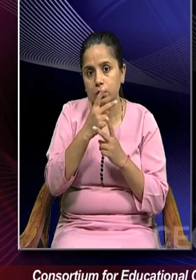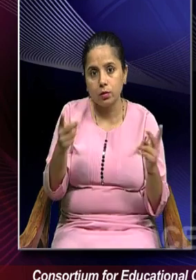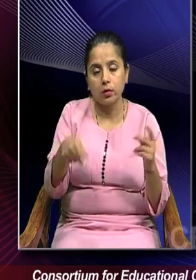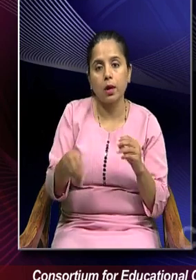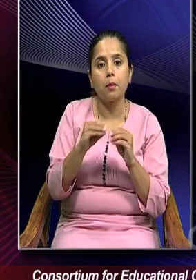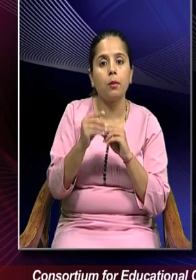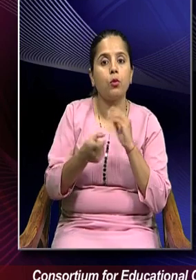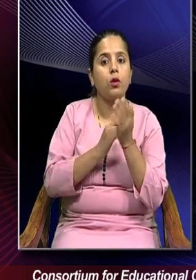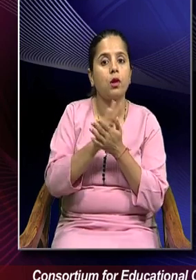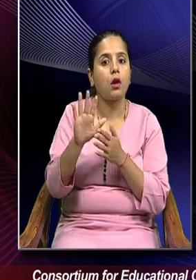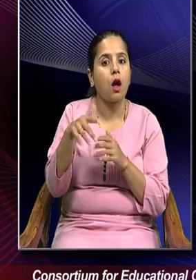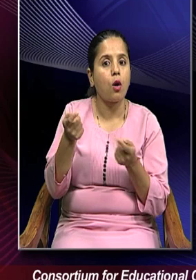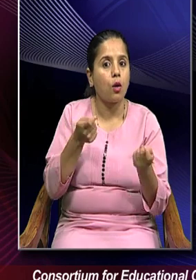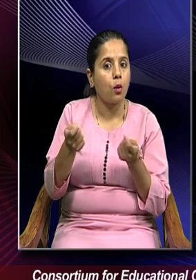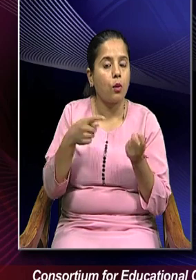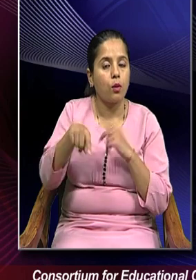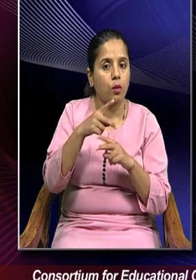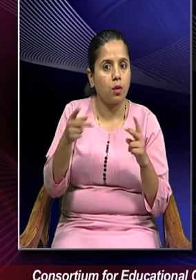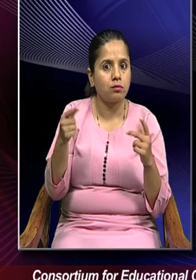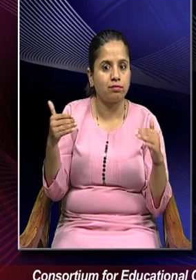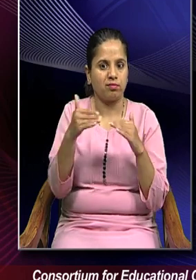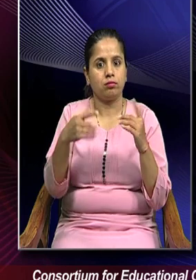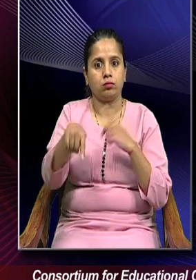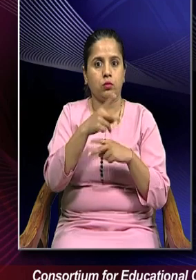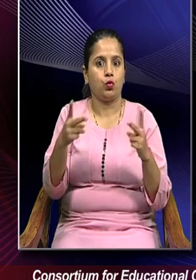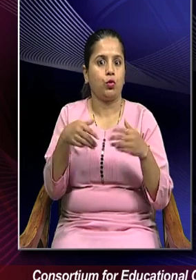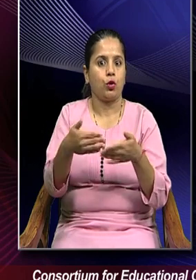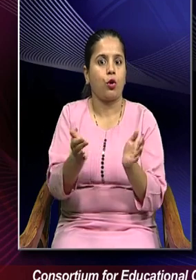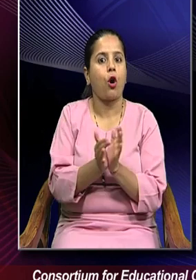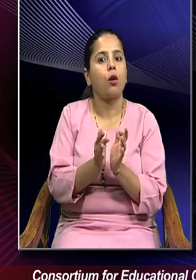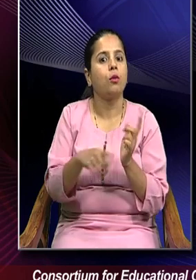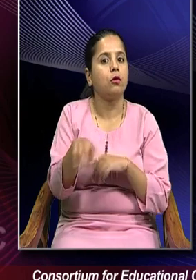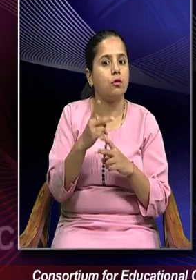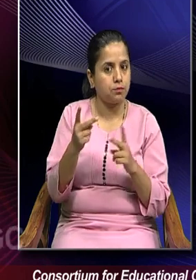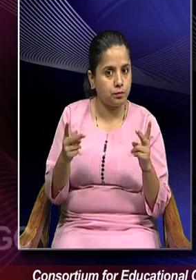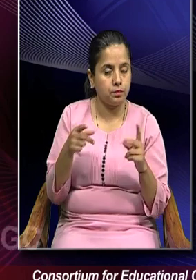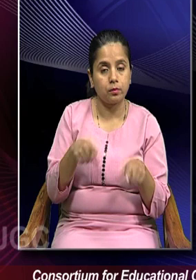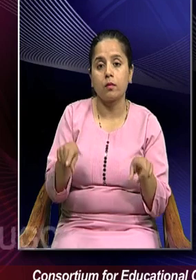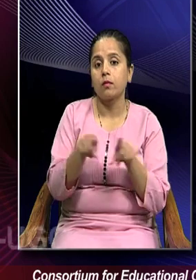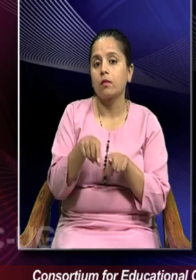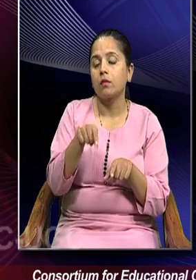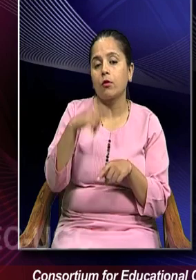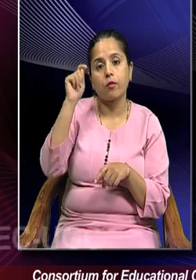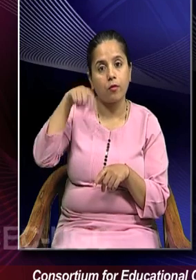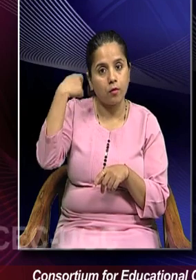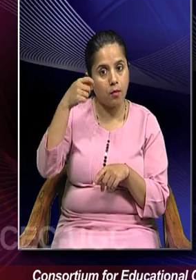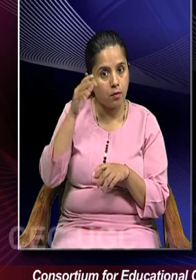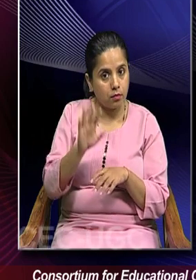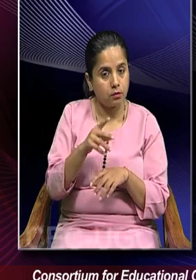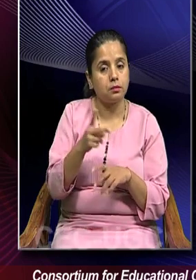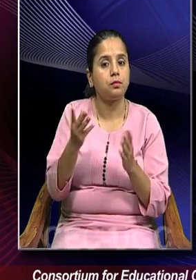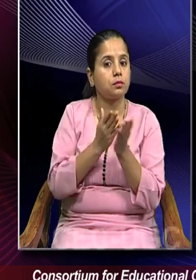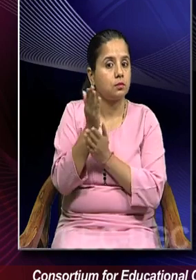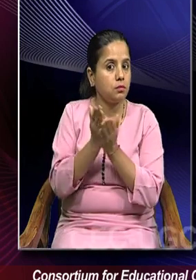were trying to create a wedge between these two communities. And this particular film was also in a